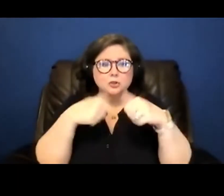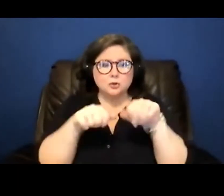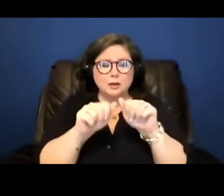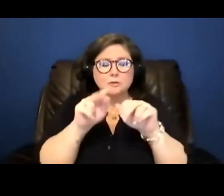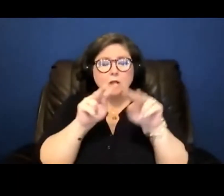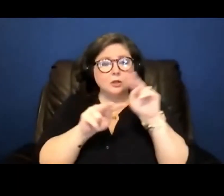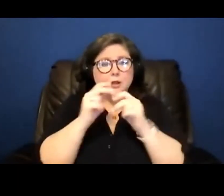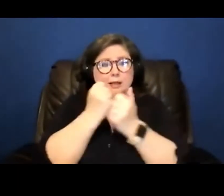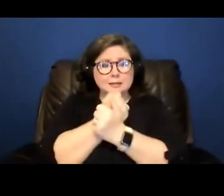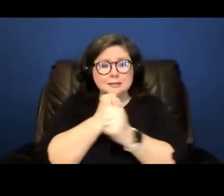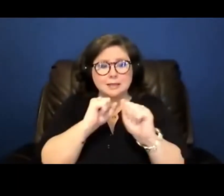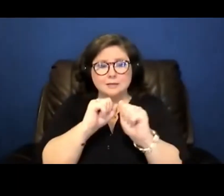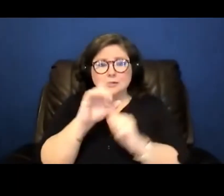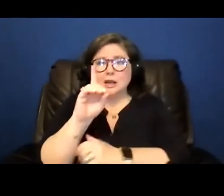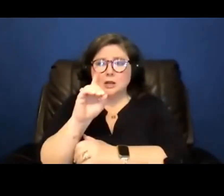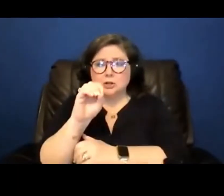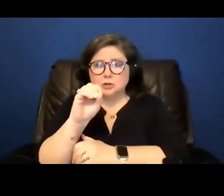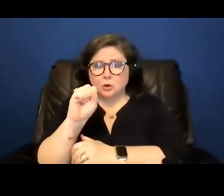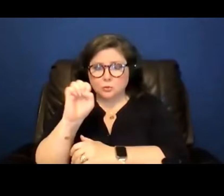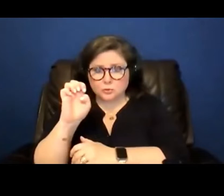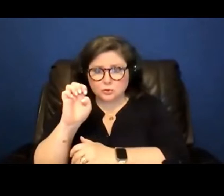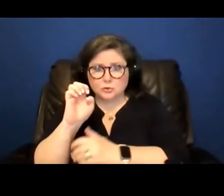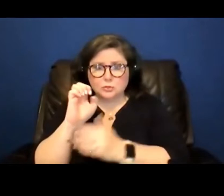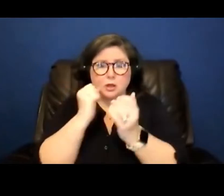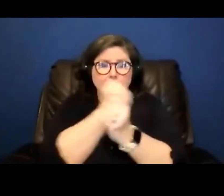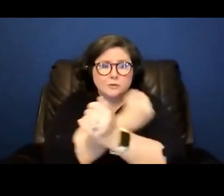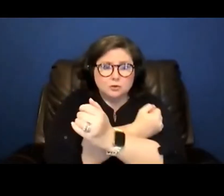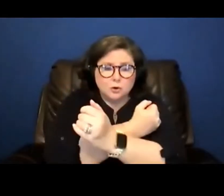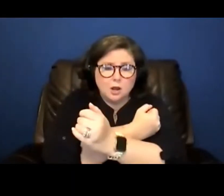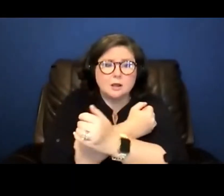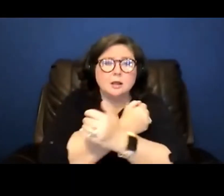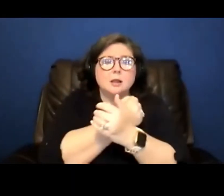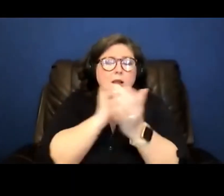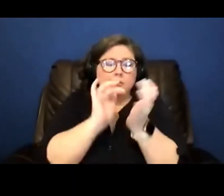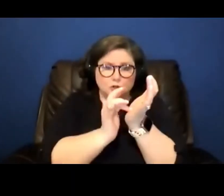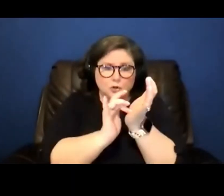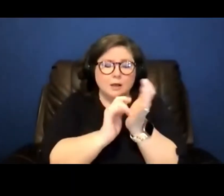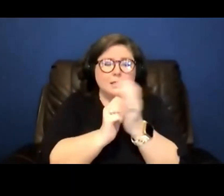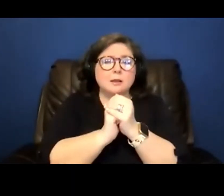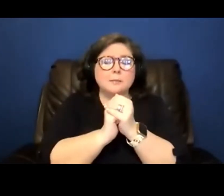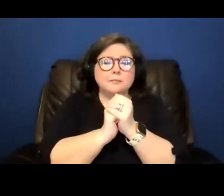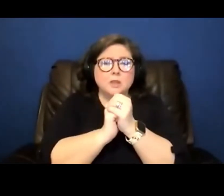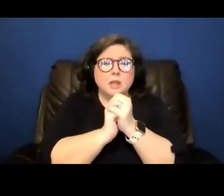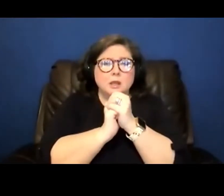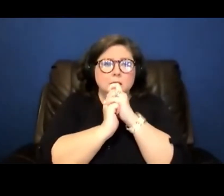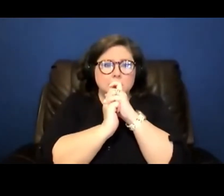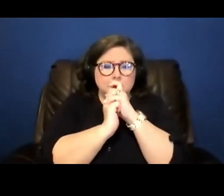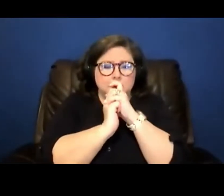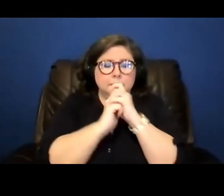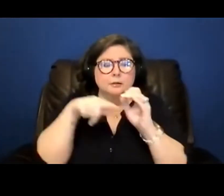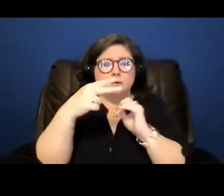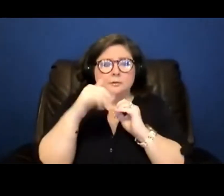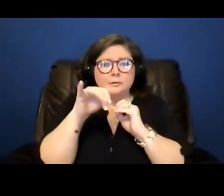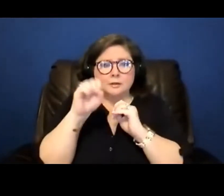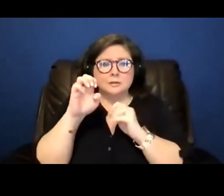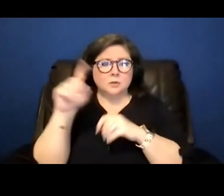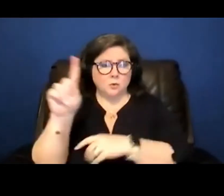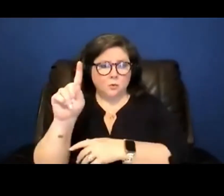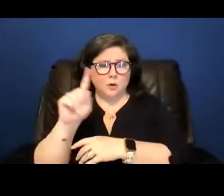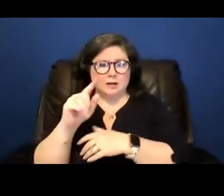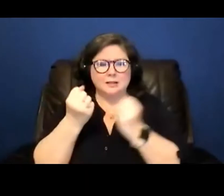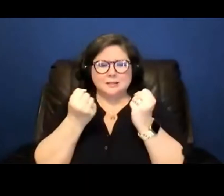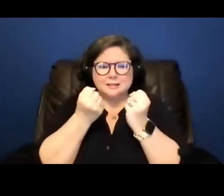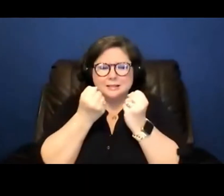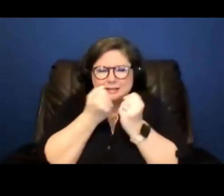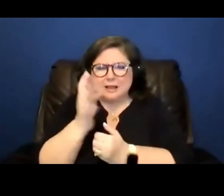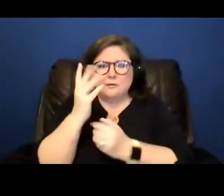safety and doses of a drug. Usually the phase 1 clinical trials take several months, and they determine the